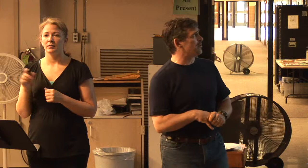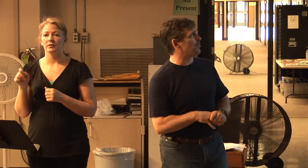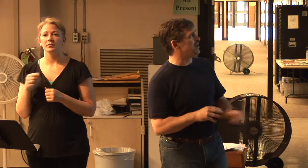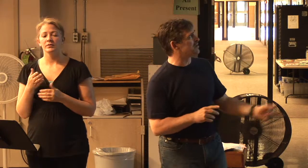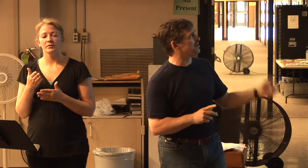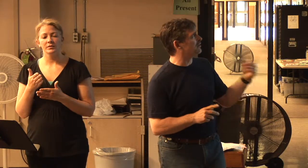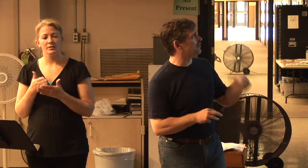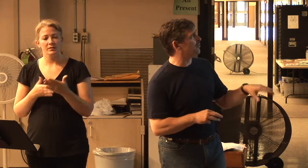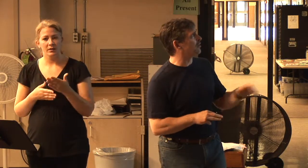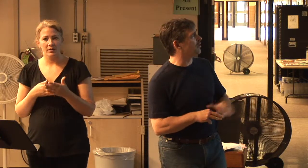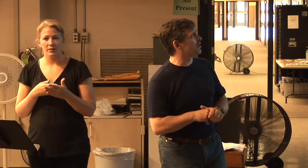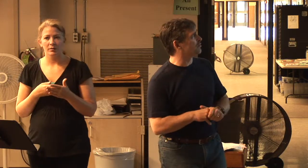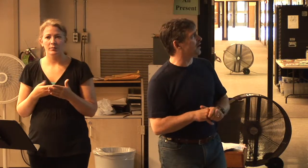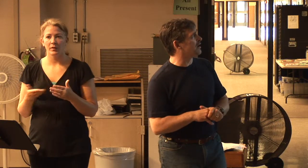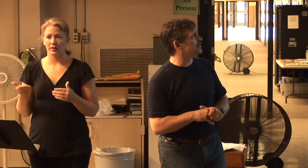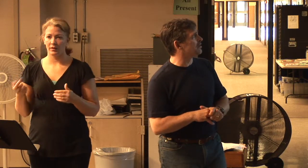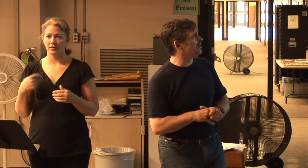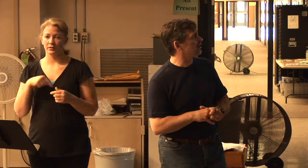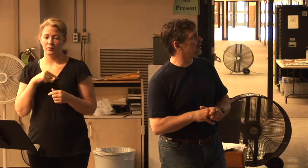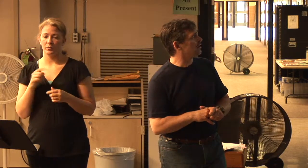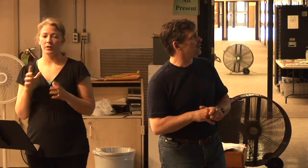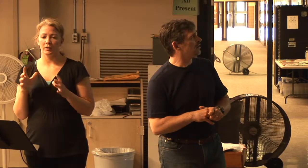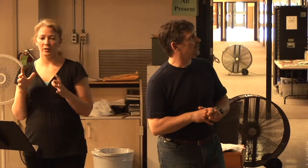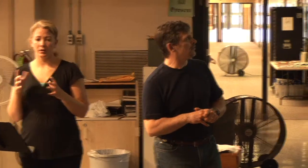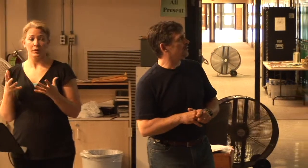want to explore these coming weeks. You're good. The next one, guys.